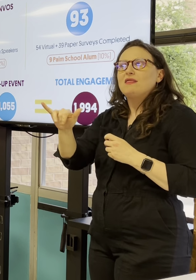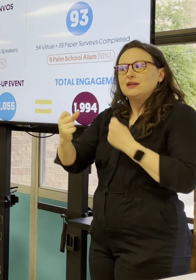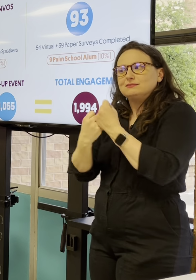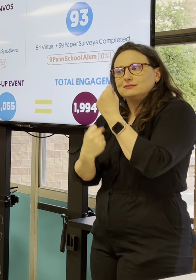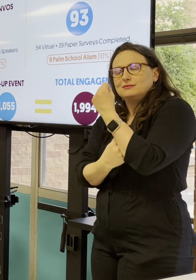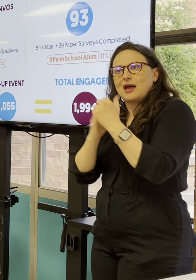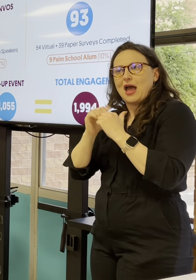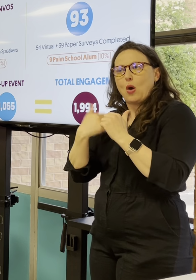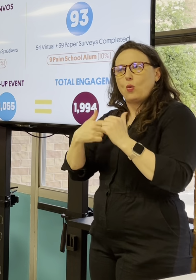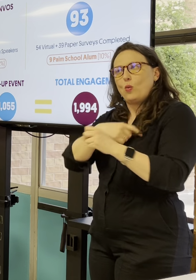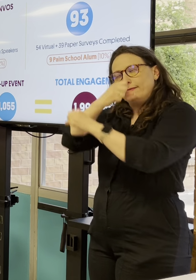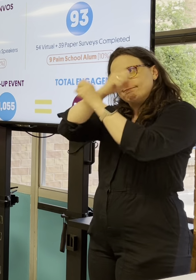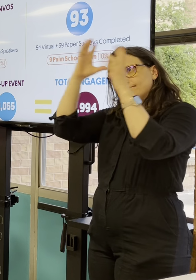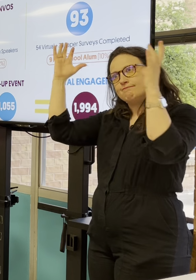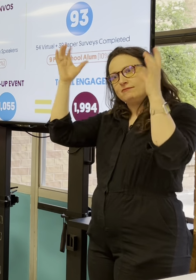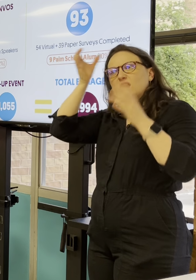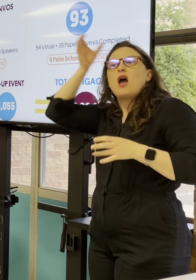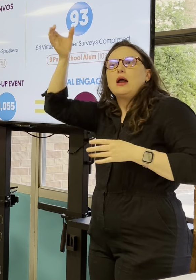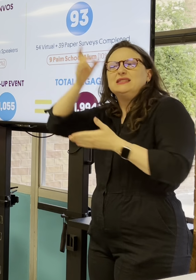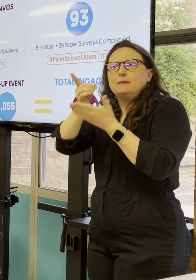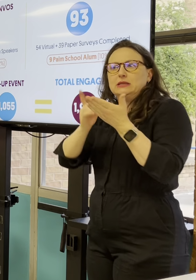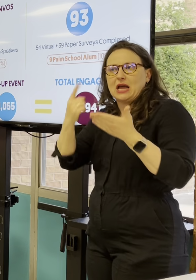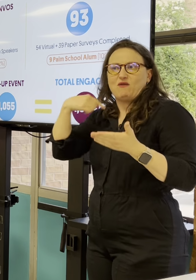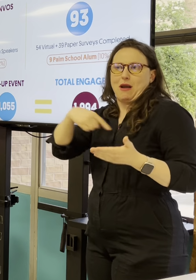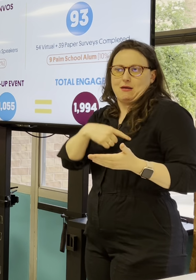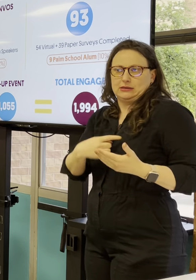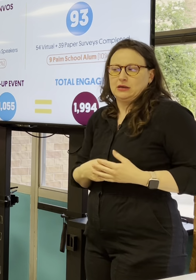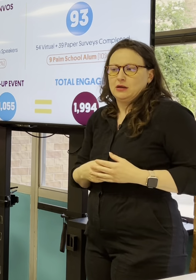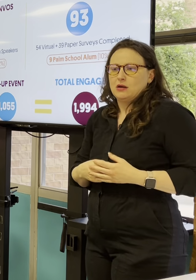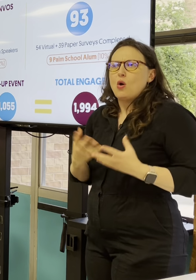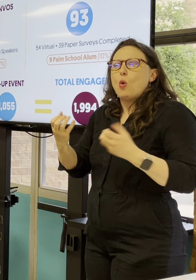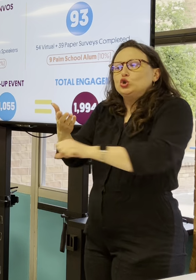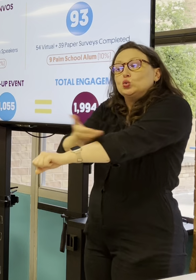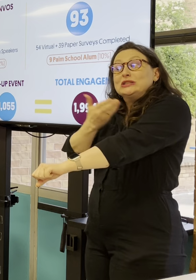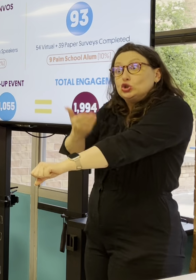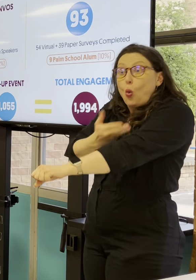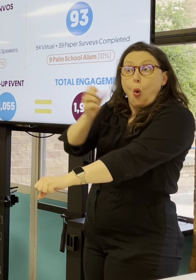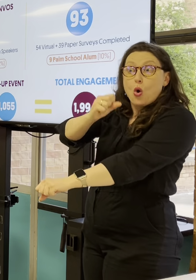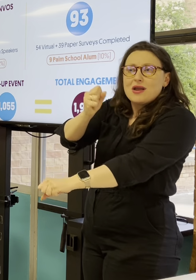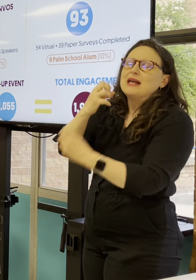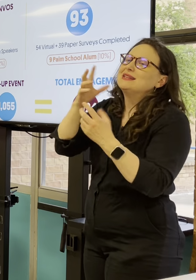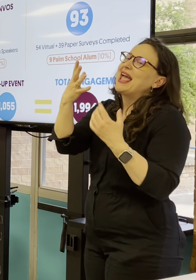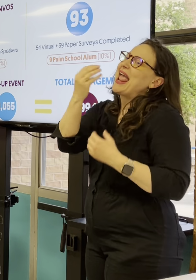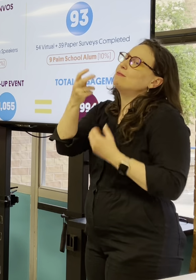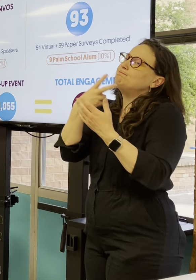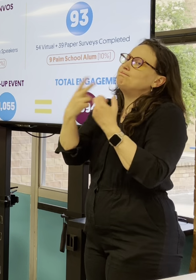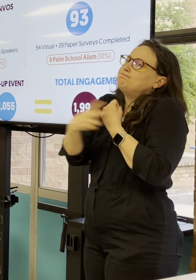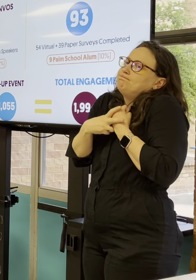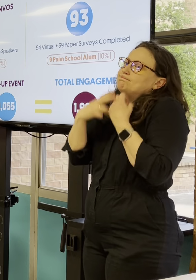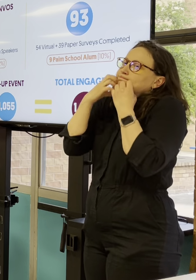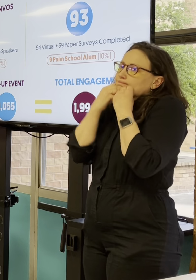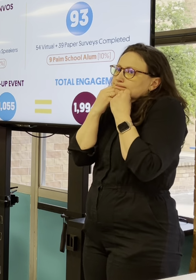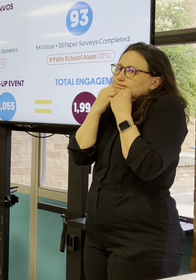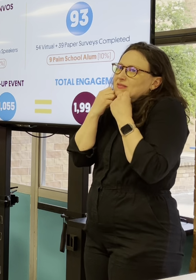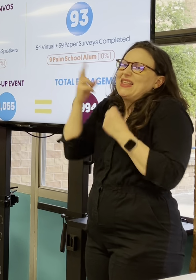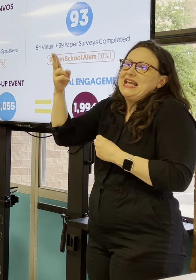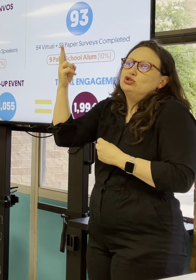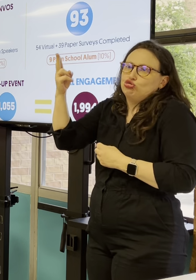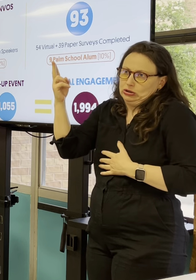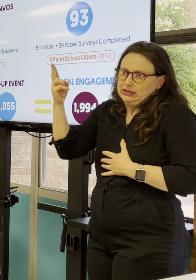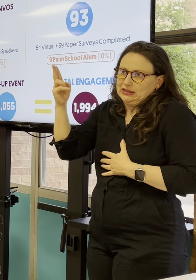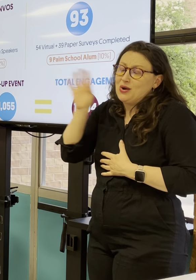we thought about concept design. We want to make sure that we're restoring, but we're also preserving the history of what it meant. And you're going to see some